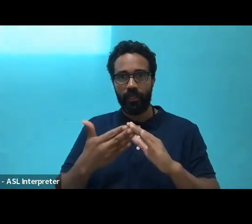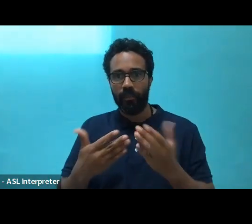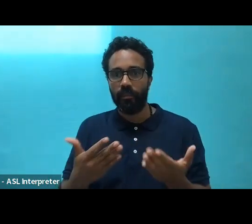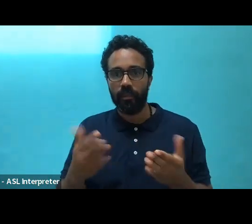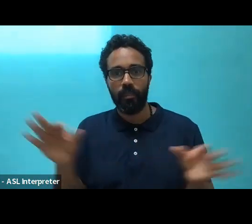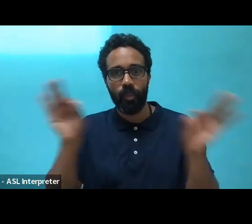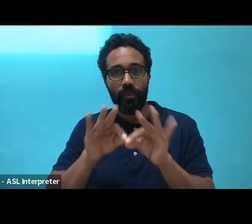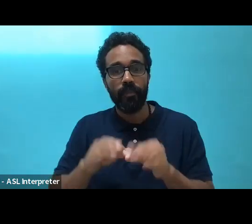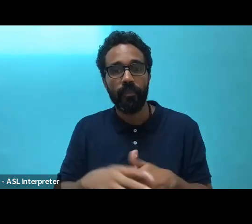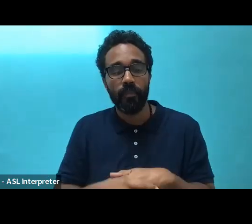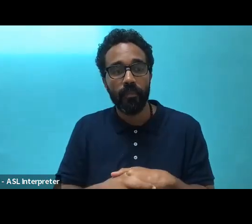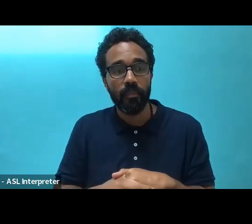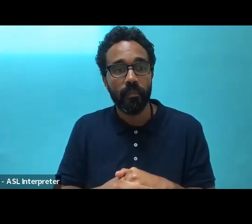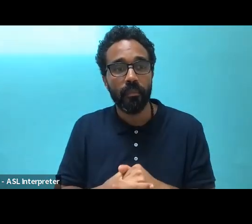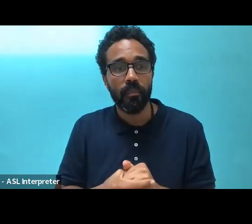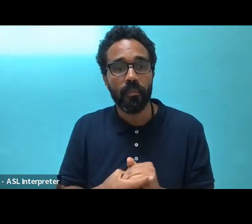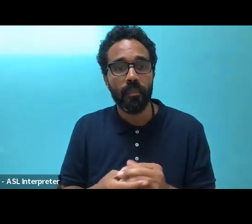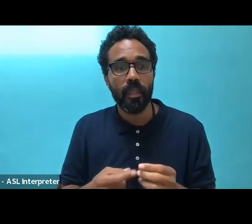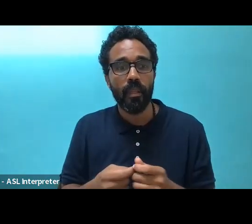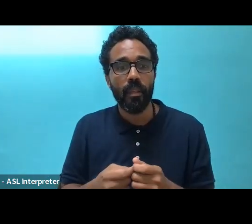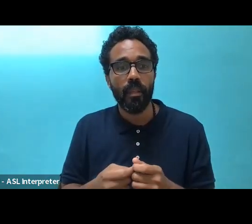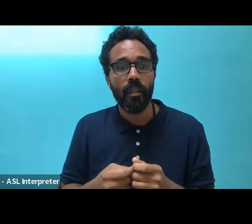already made, but I think they're worth